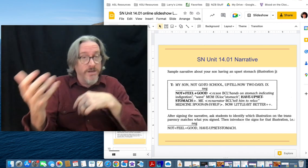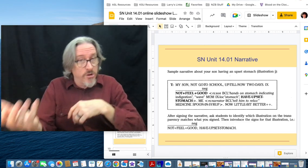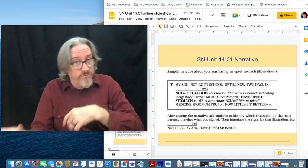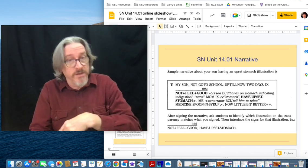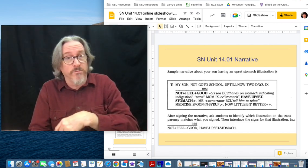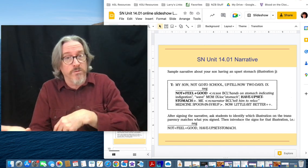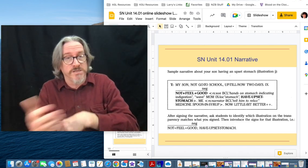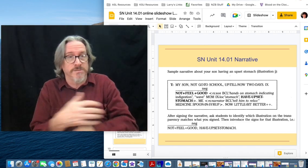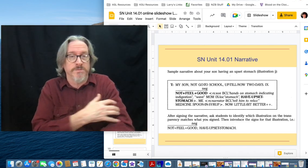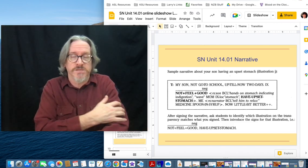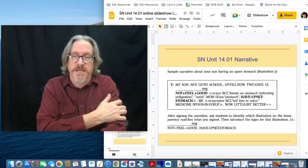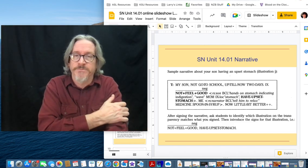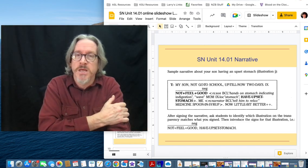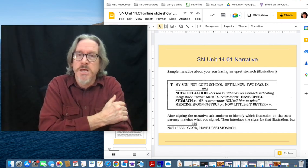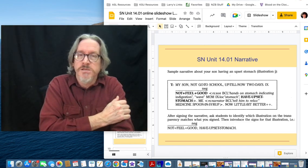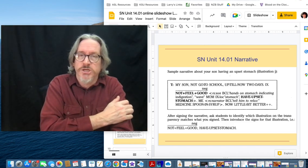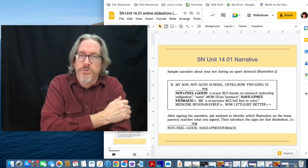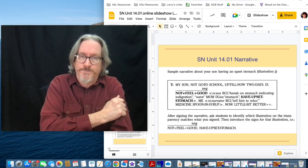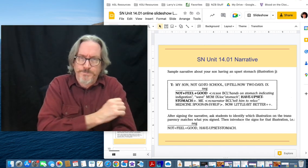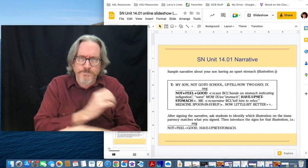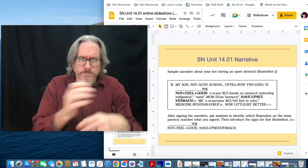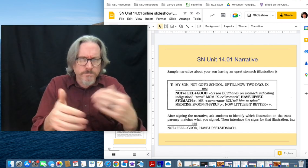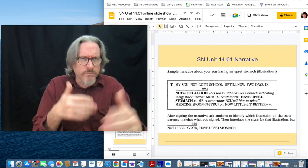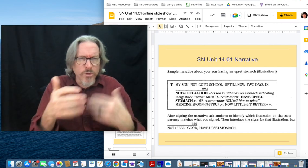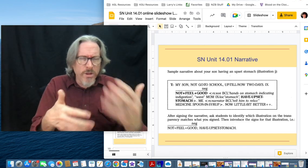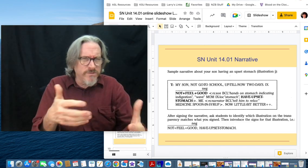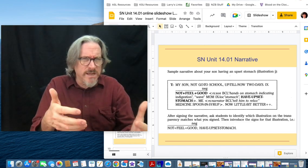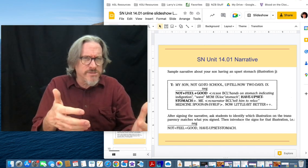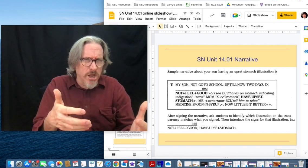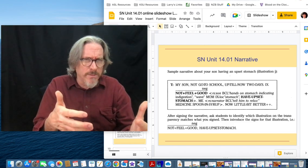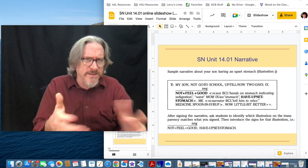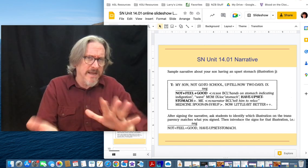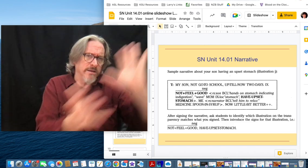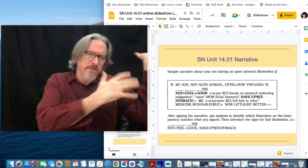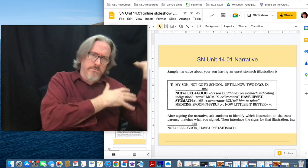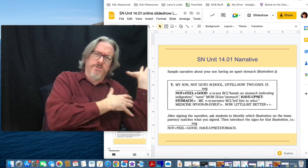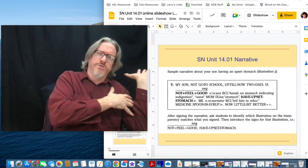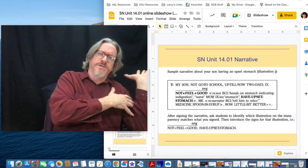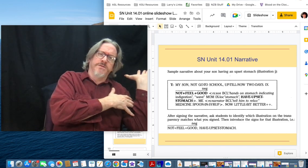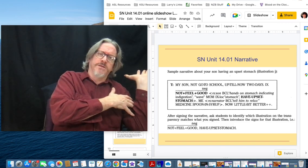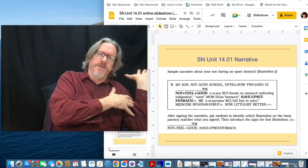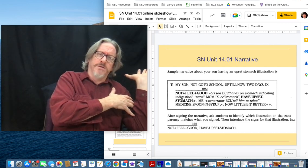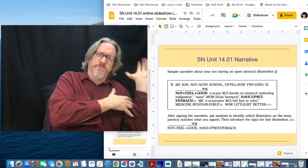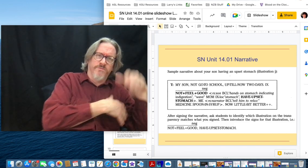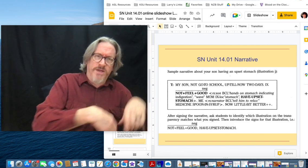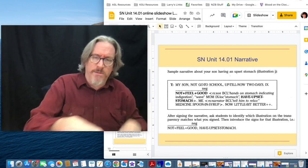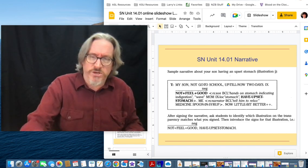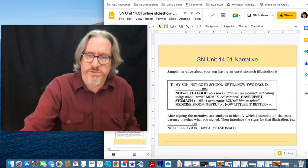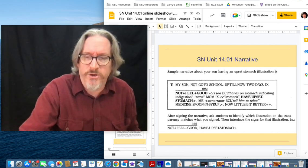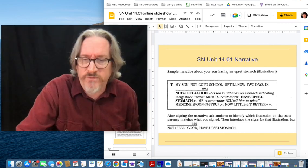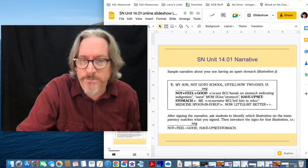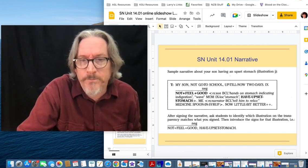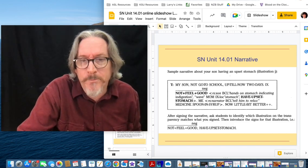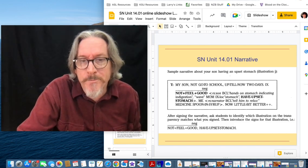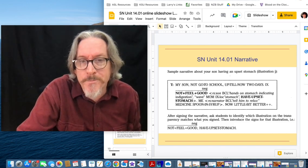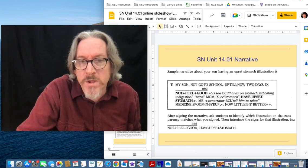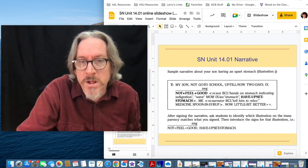someone who had COVID? What were the symptoms like? So we'll oftentimes talk about that using the vocab we just went